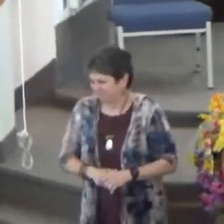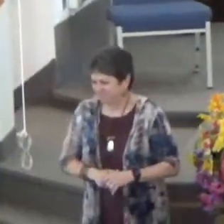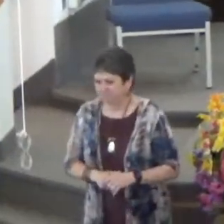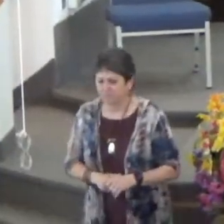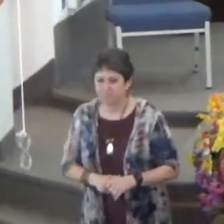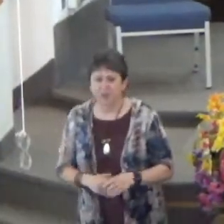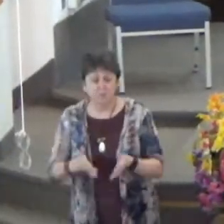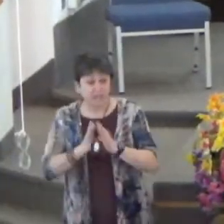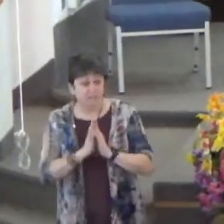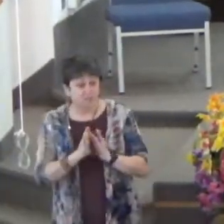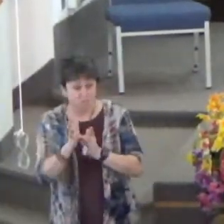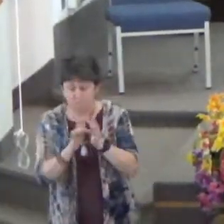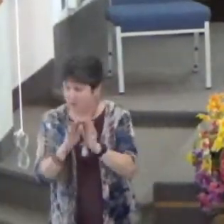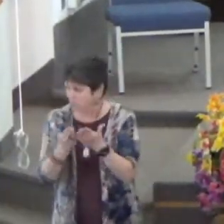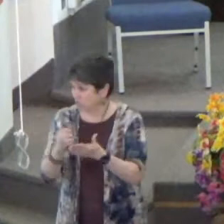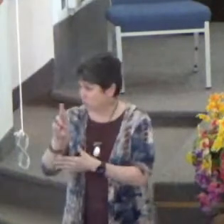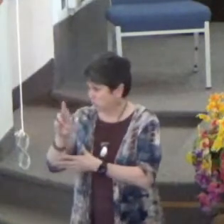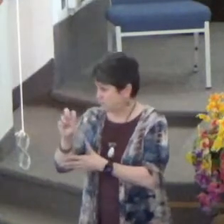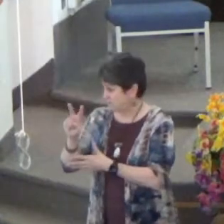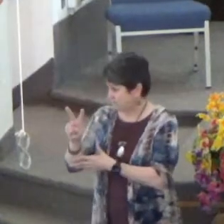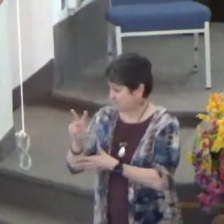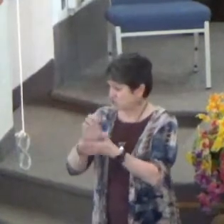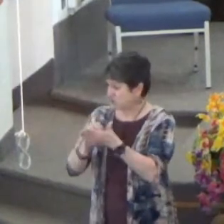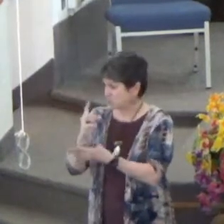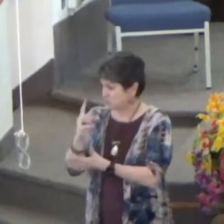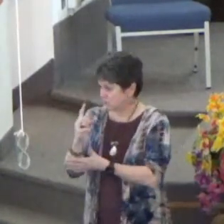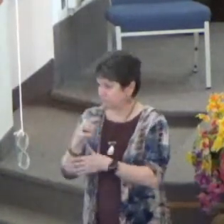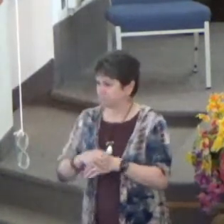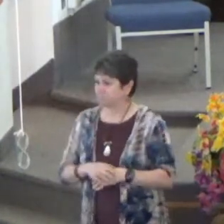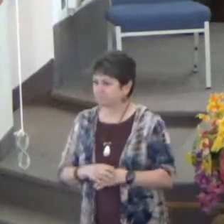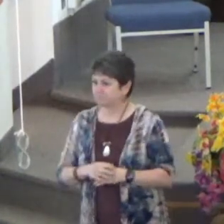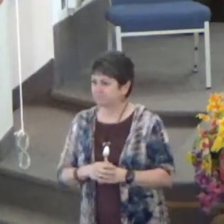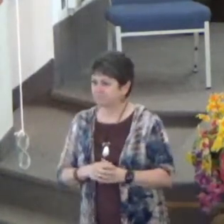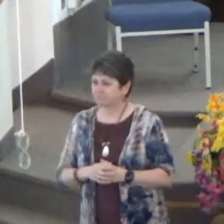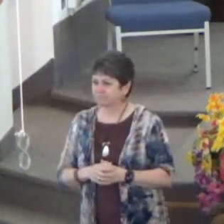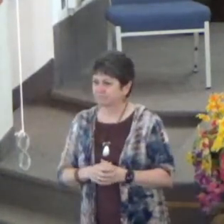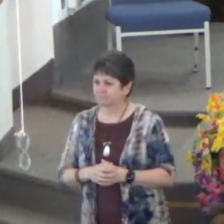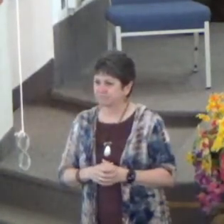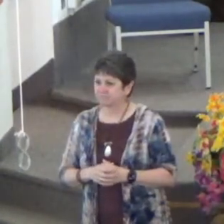I'm asking you to open your Bibles to the book of Revelation, chapter 1, please.